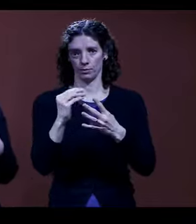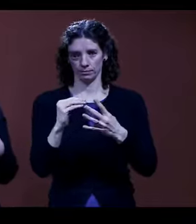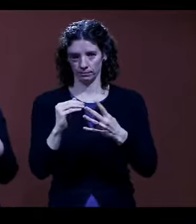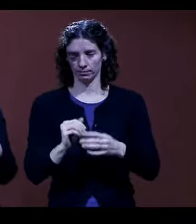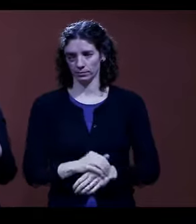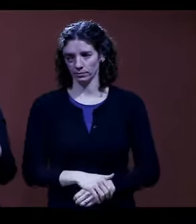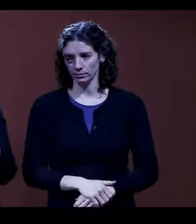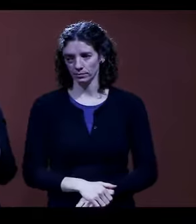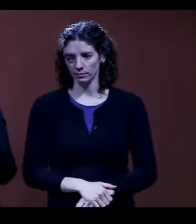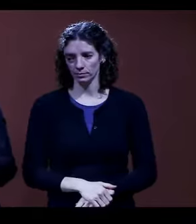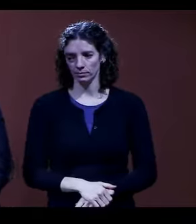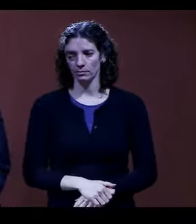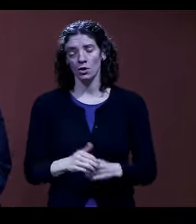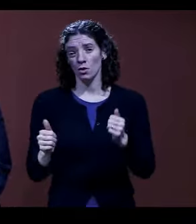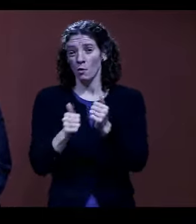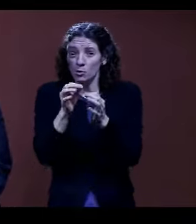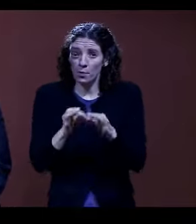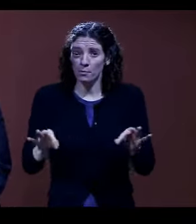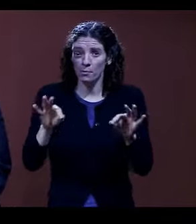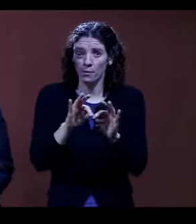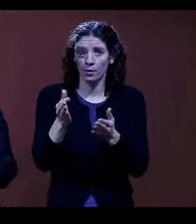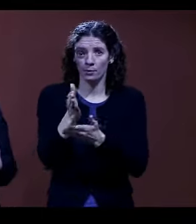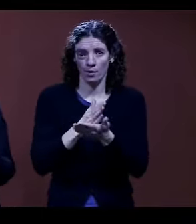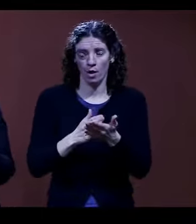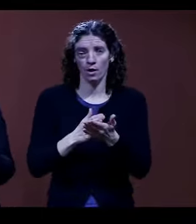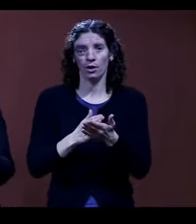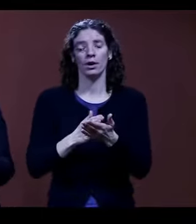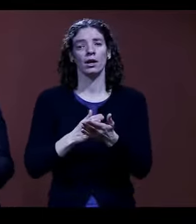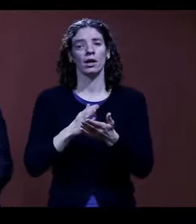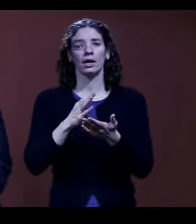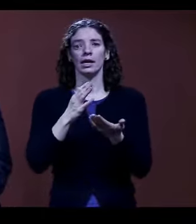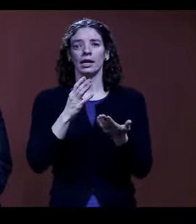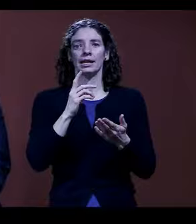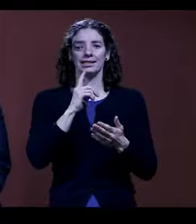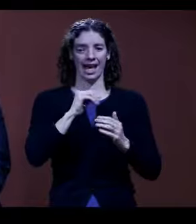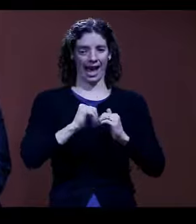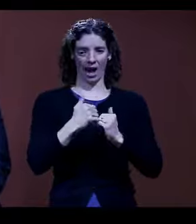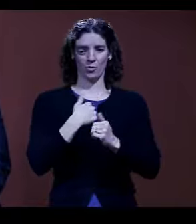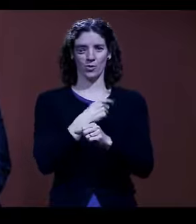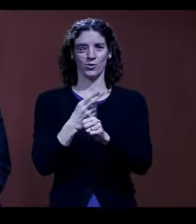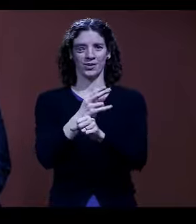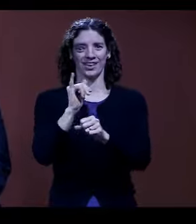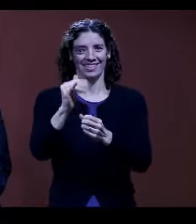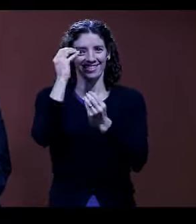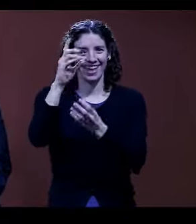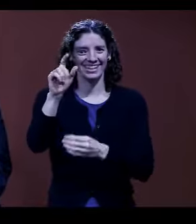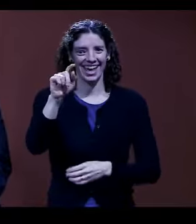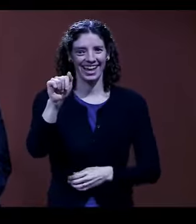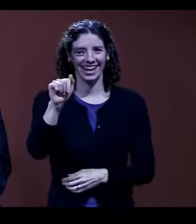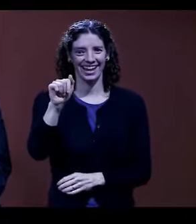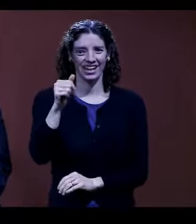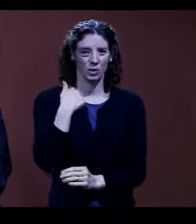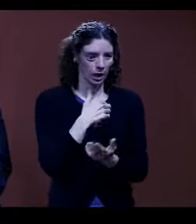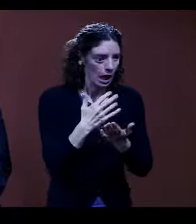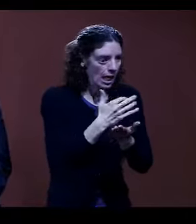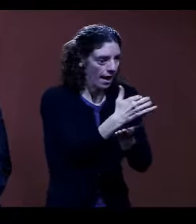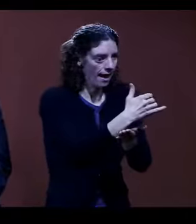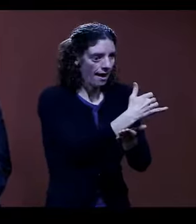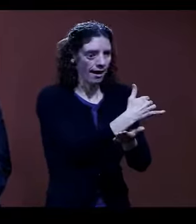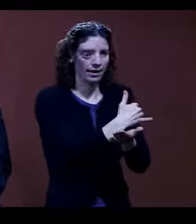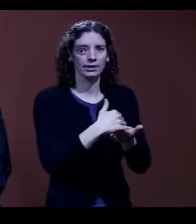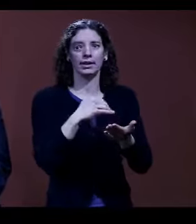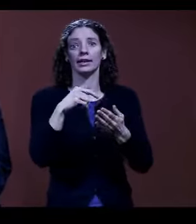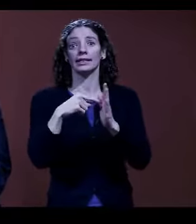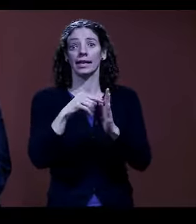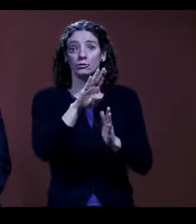The most critical part is what this data is good for. So why is it important to collect indicators B1 and B2